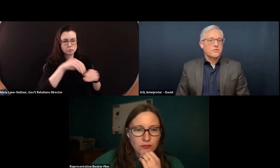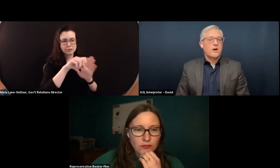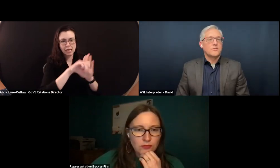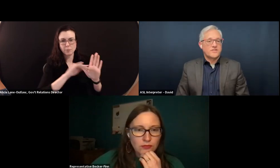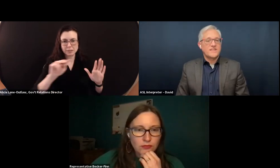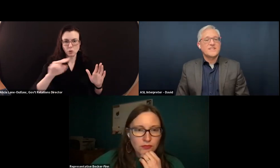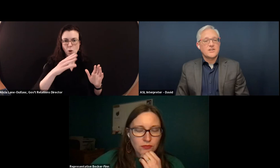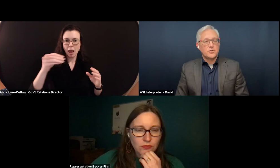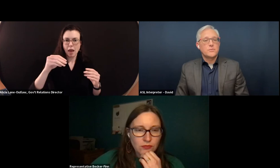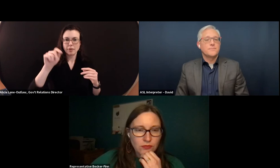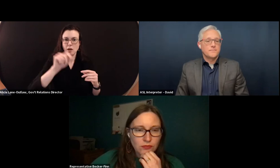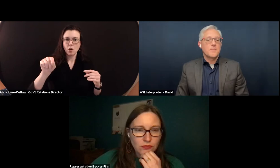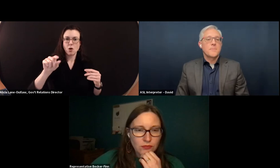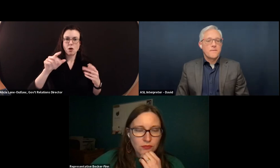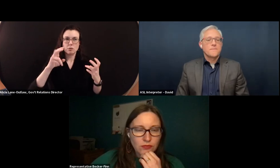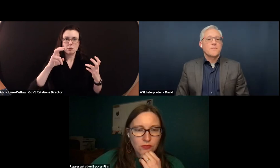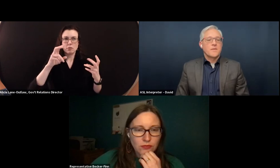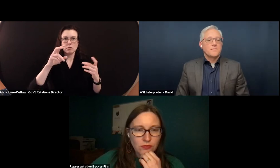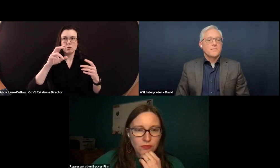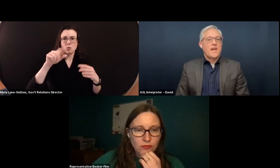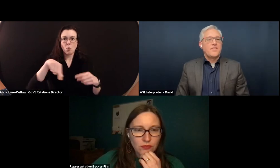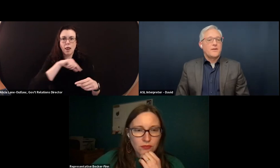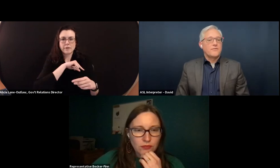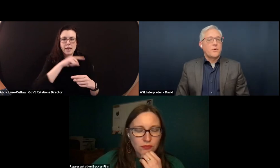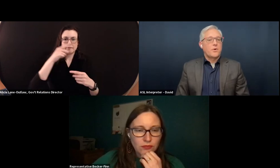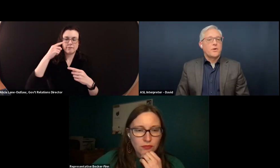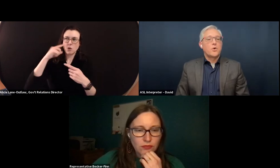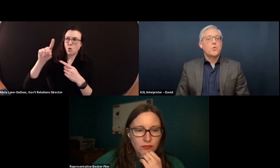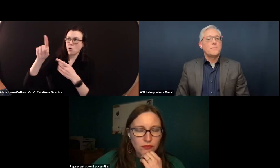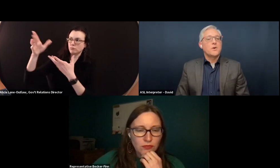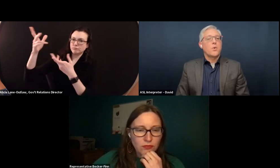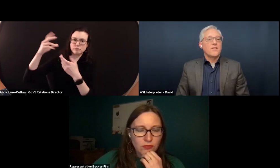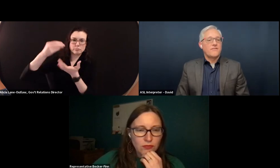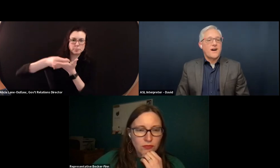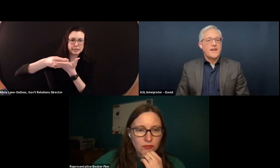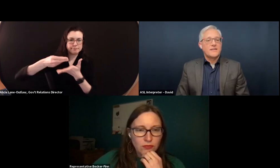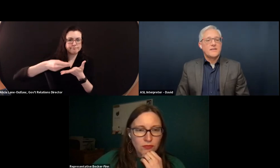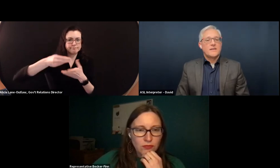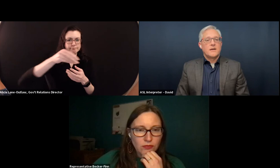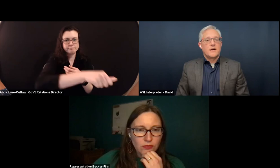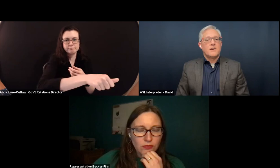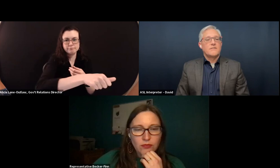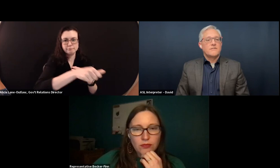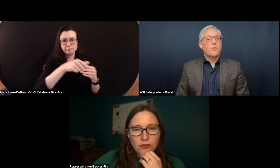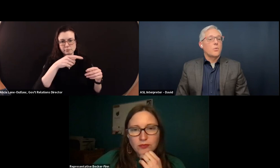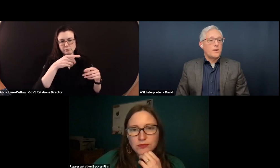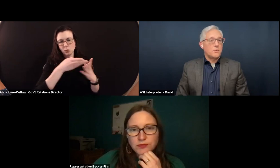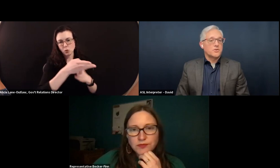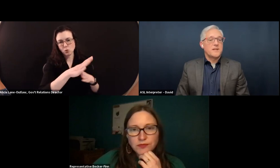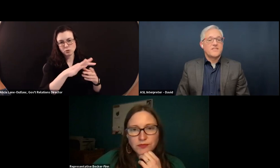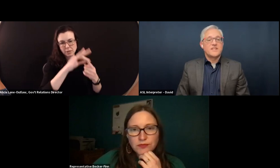interpreter under state statute, and therefore who would be qualified